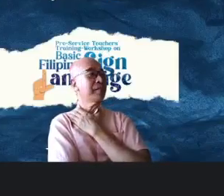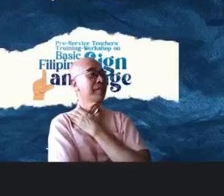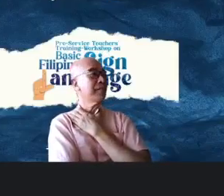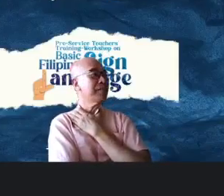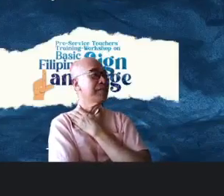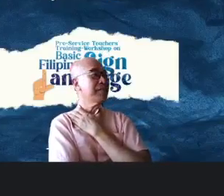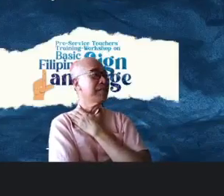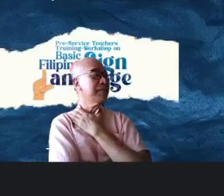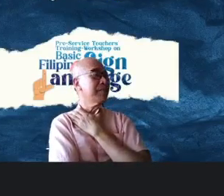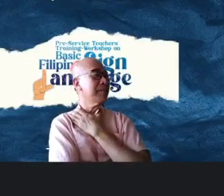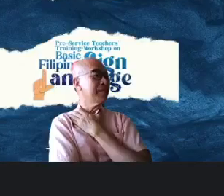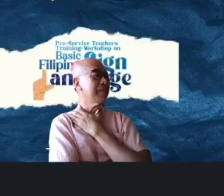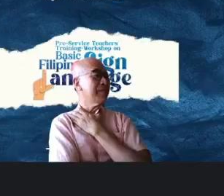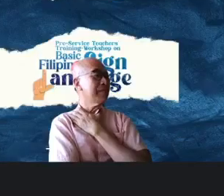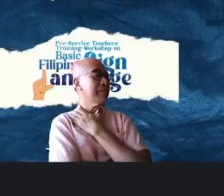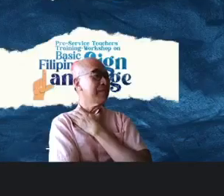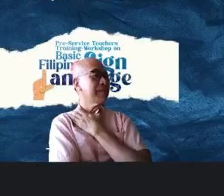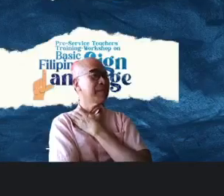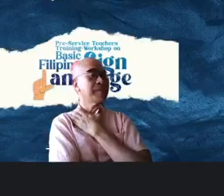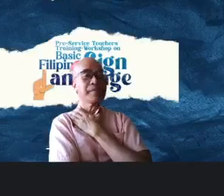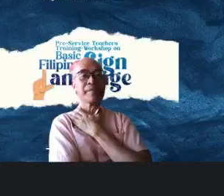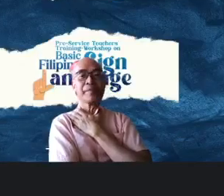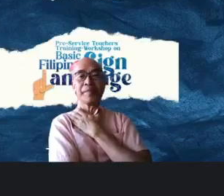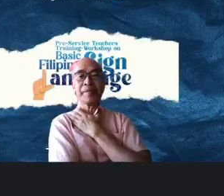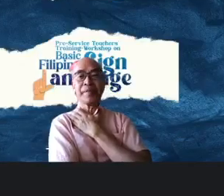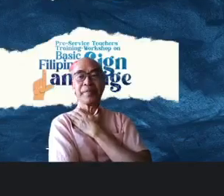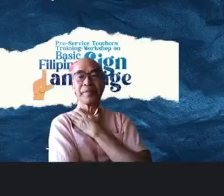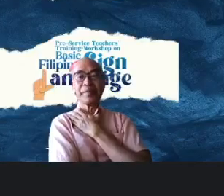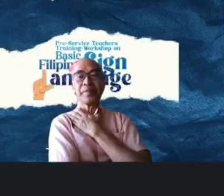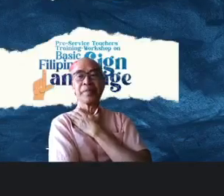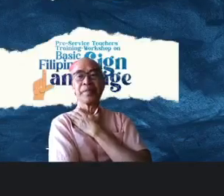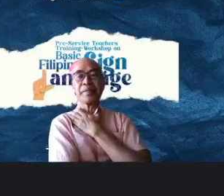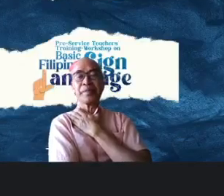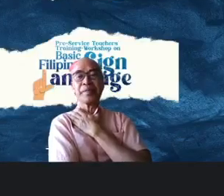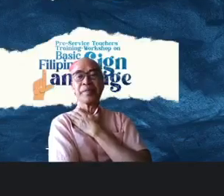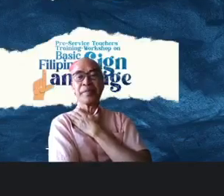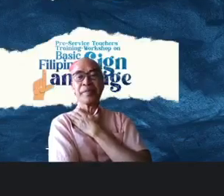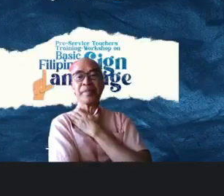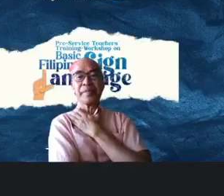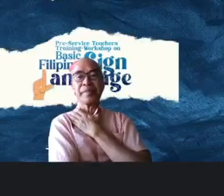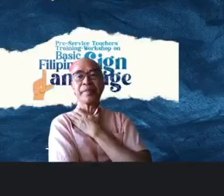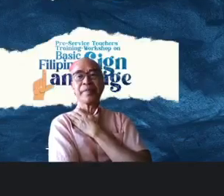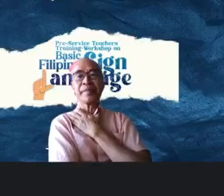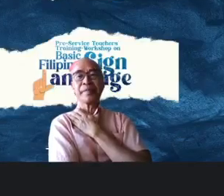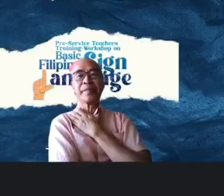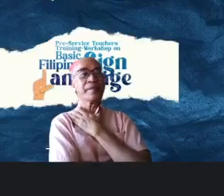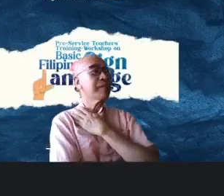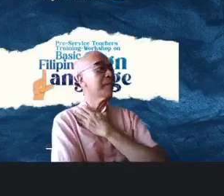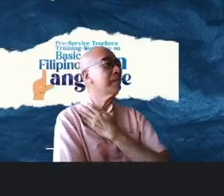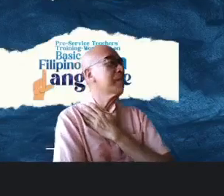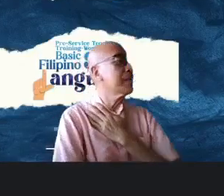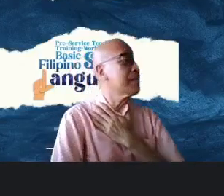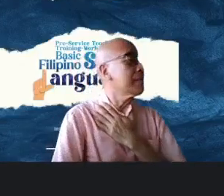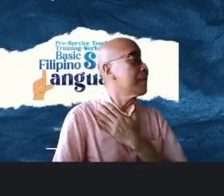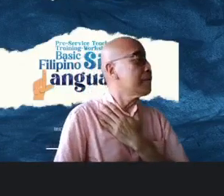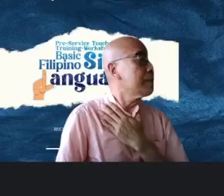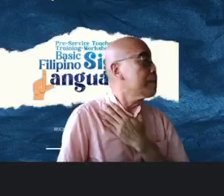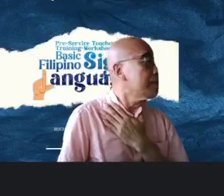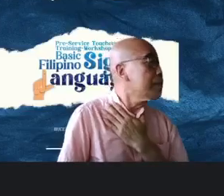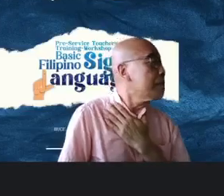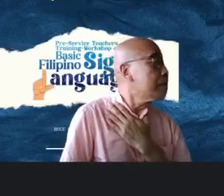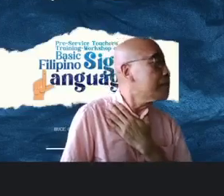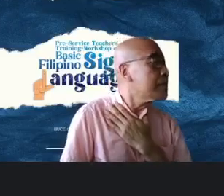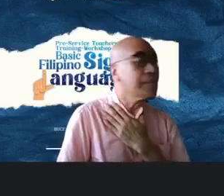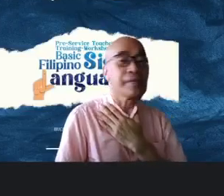regular classroom teachers are now tasked to include students with special learning needs in